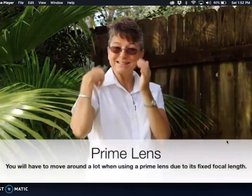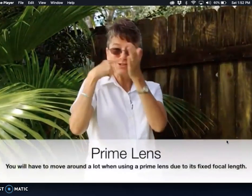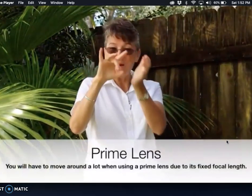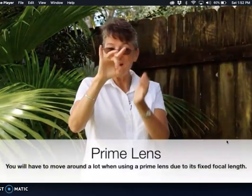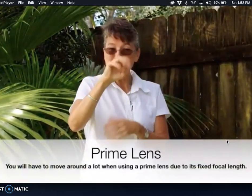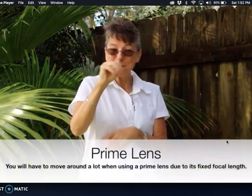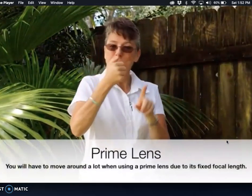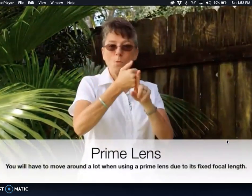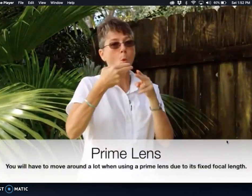Now,